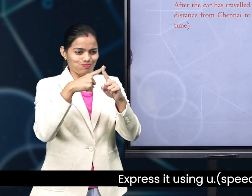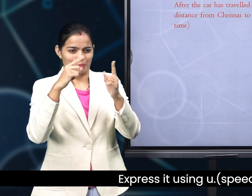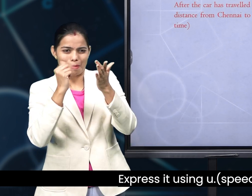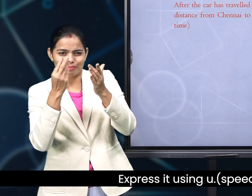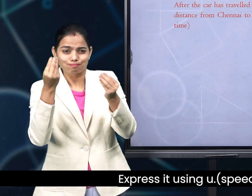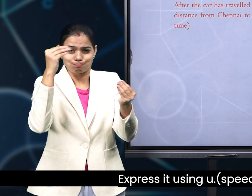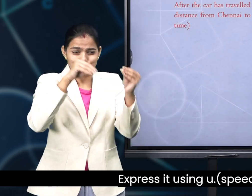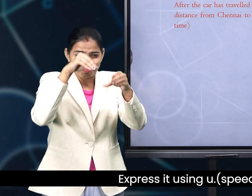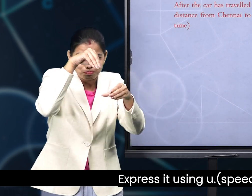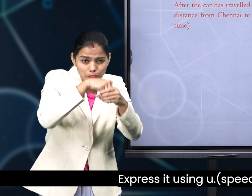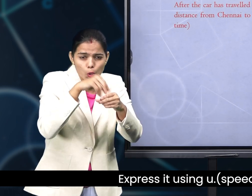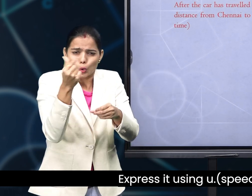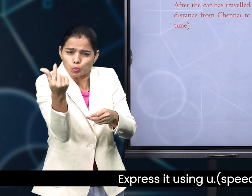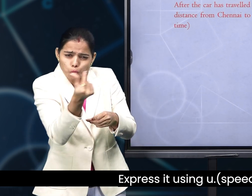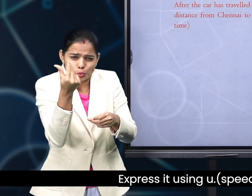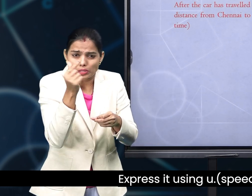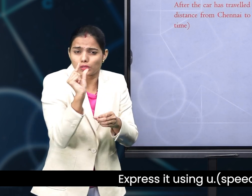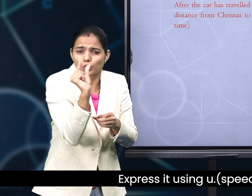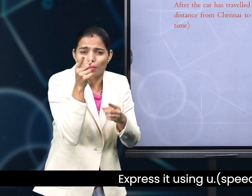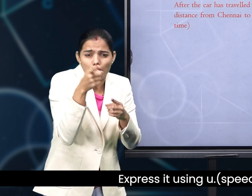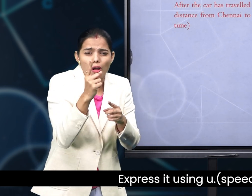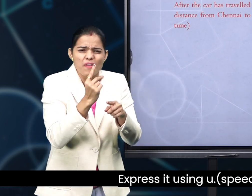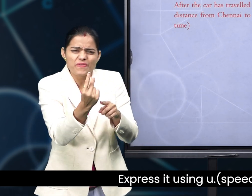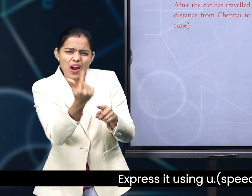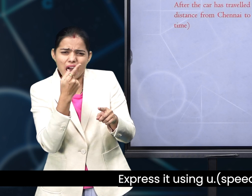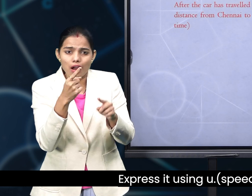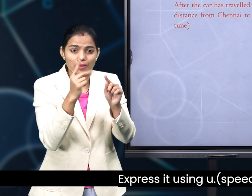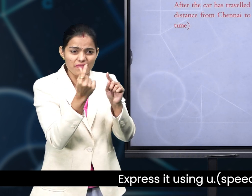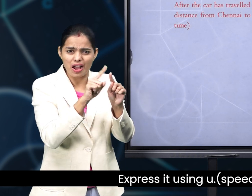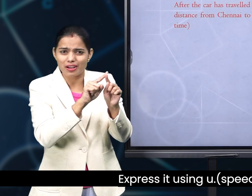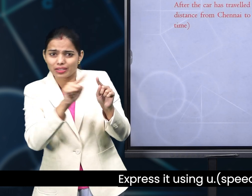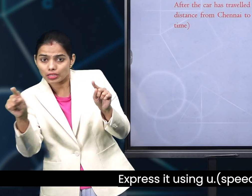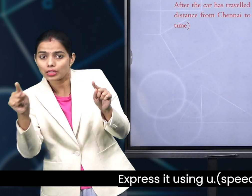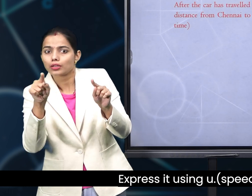Express it using u. Speed is equal to distance by time.